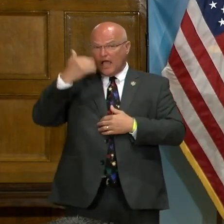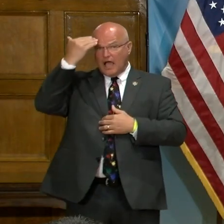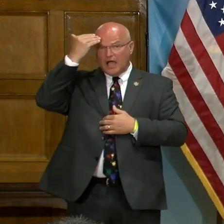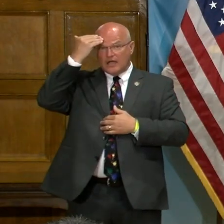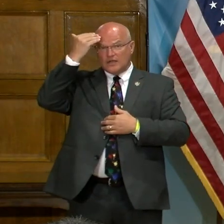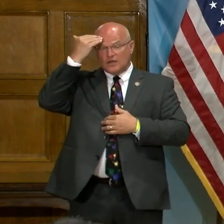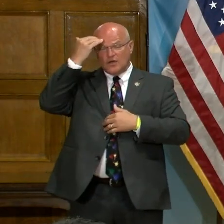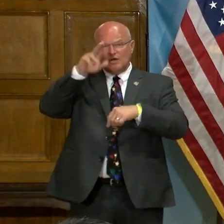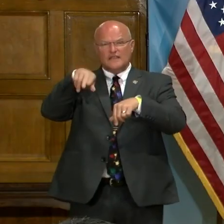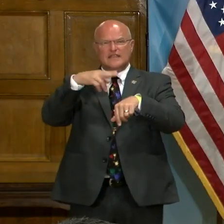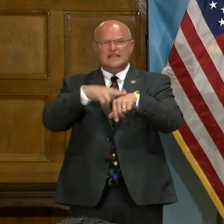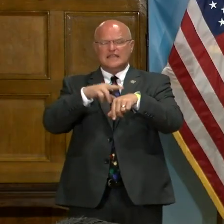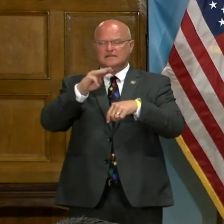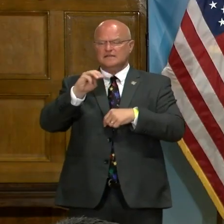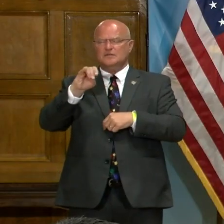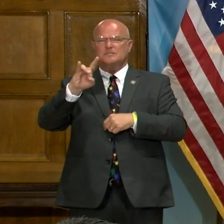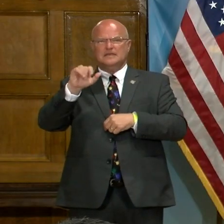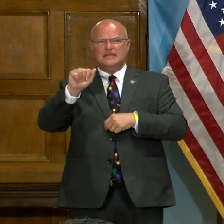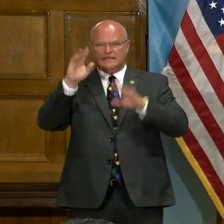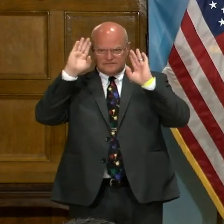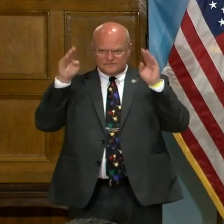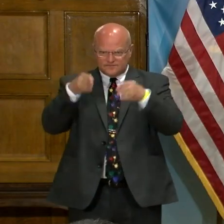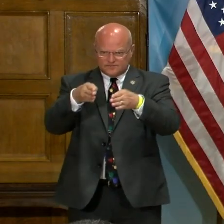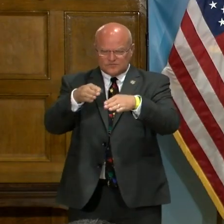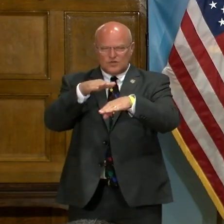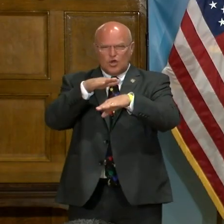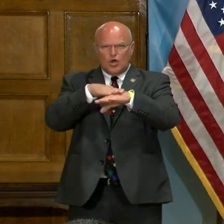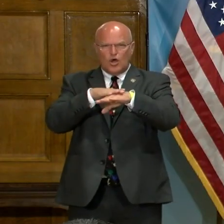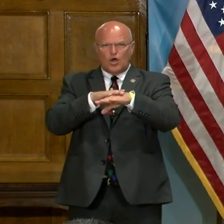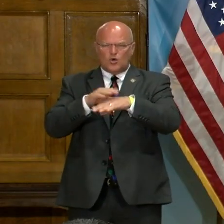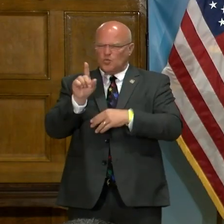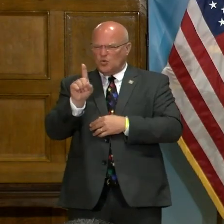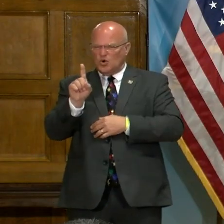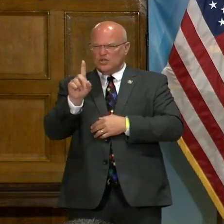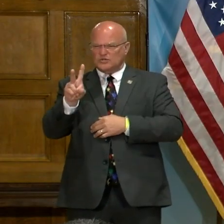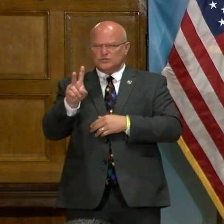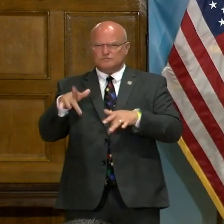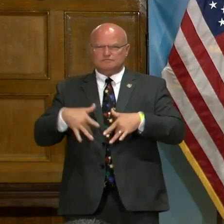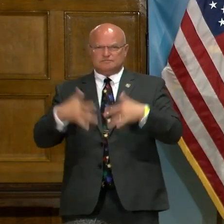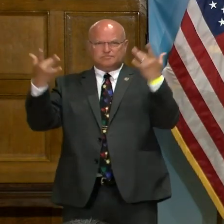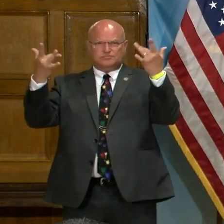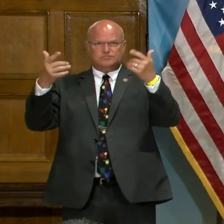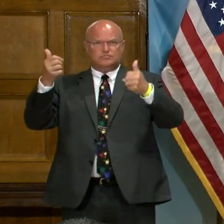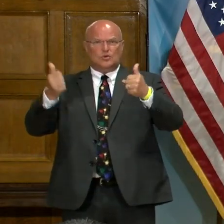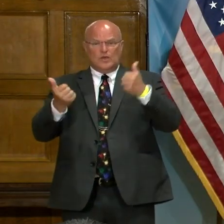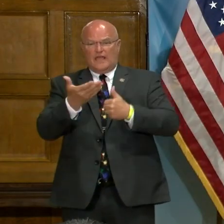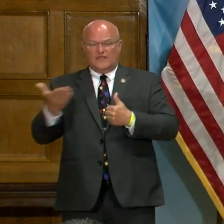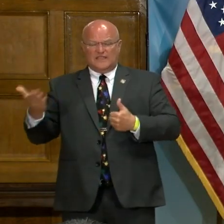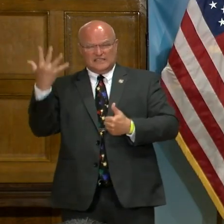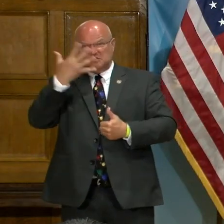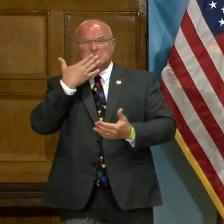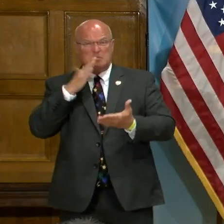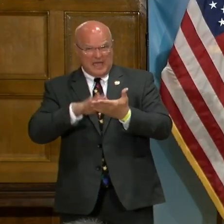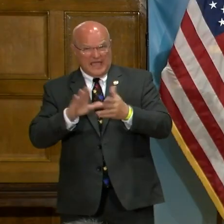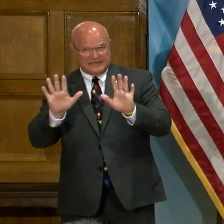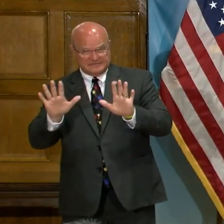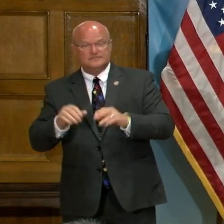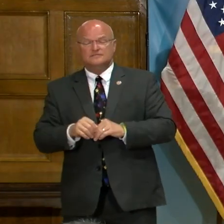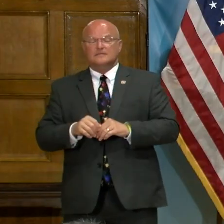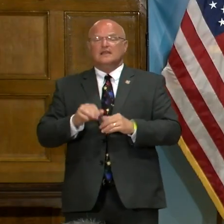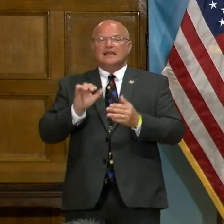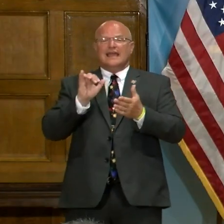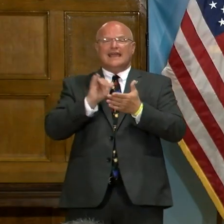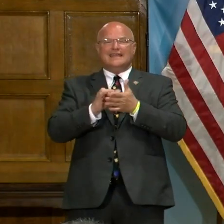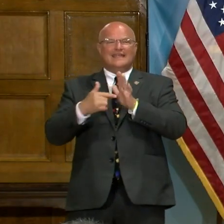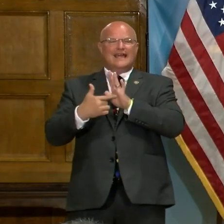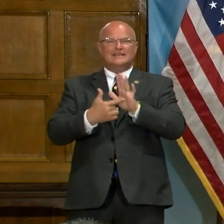know the national media focuses on one or two instances in which things look bad. And